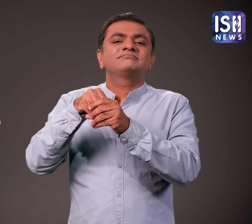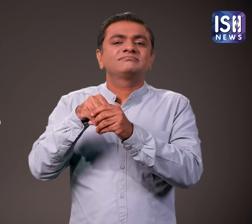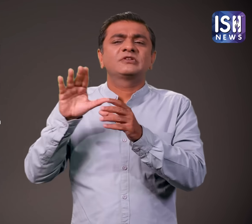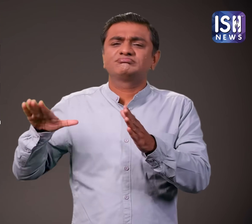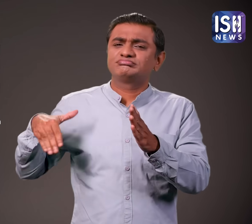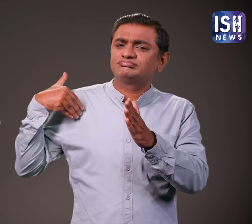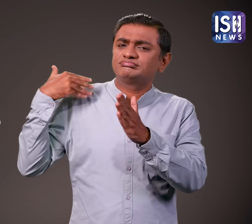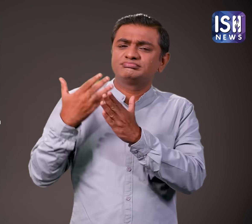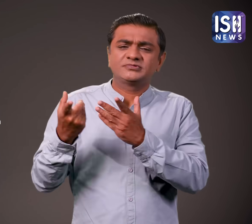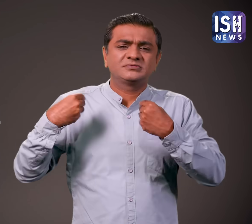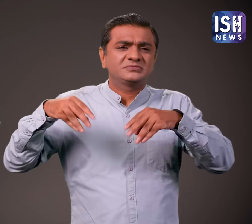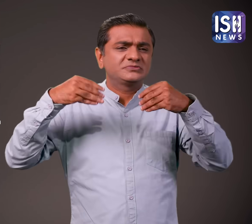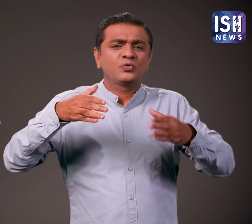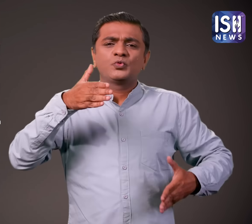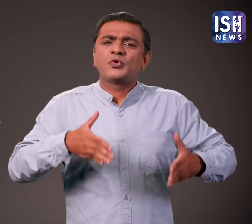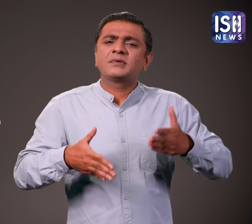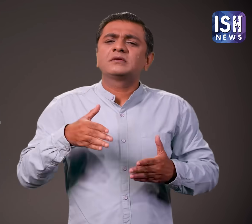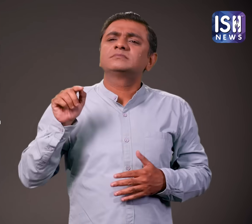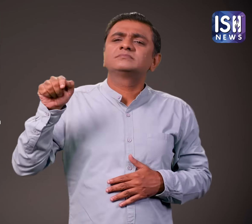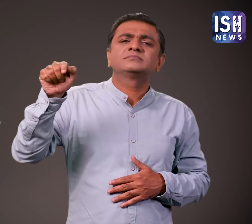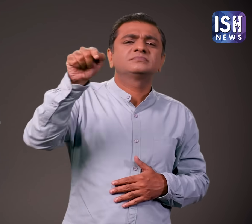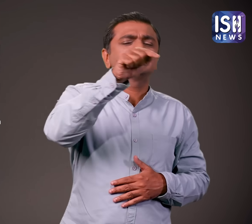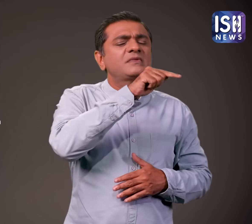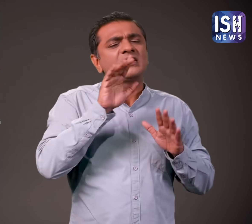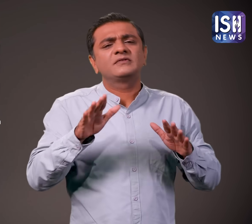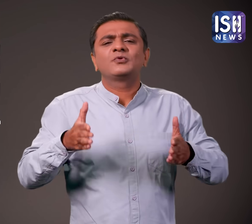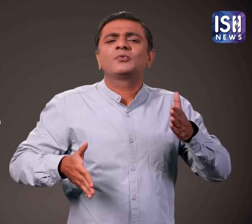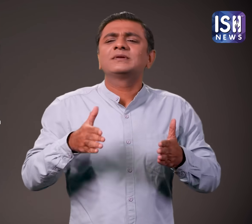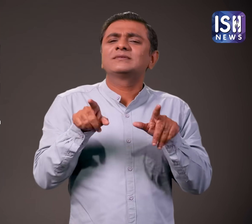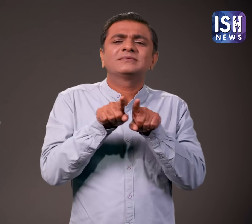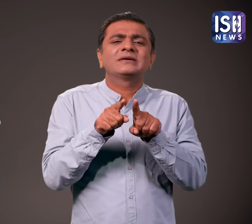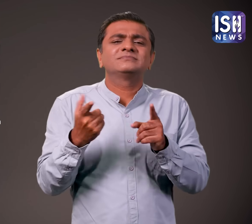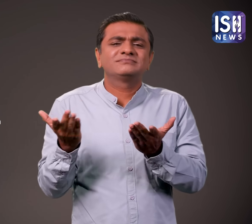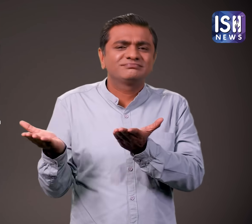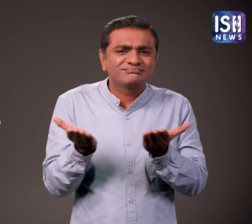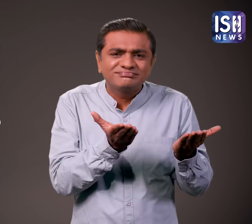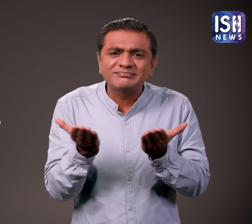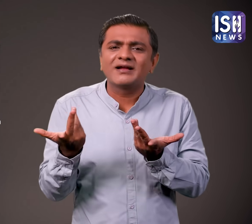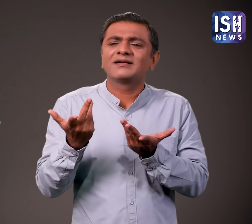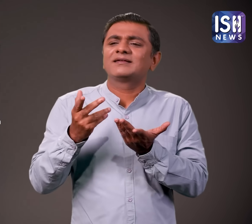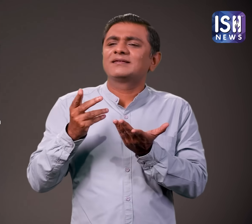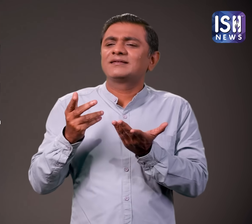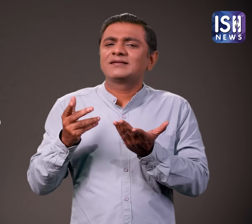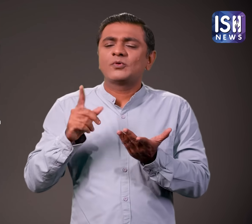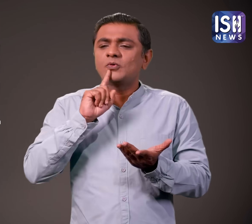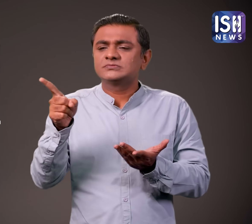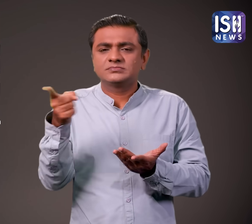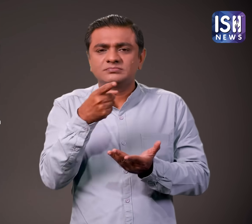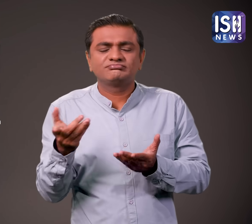They have sold many robots since then. Robots such as those working as waiters or those that physically move files between